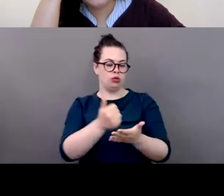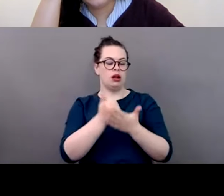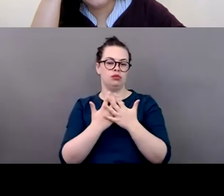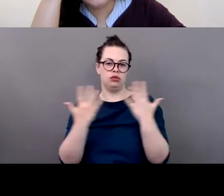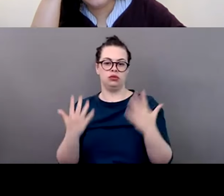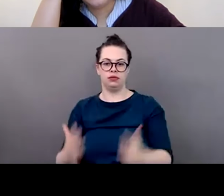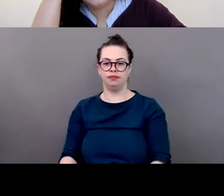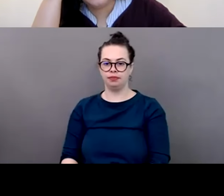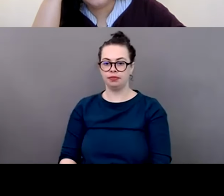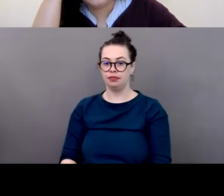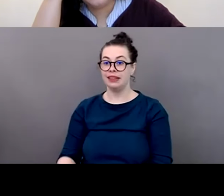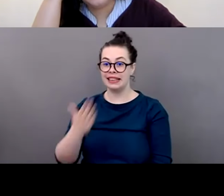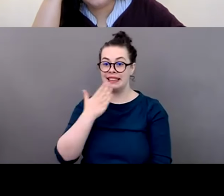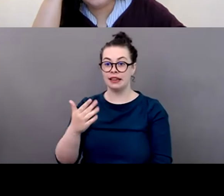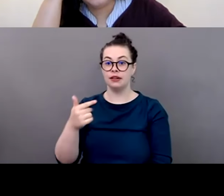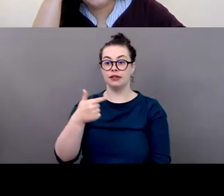Thank you, and Teresa.